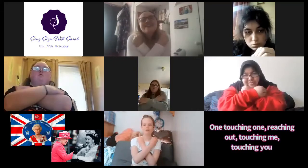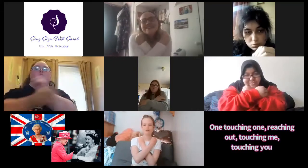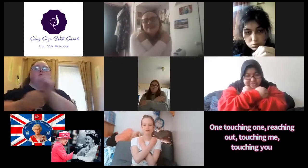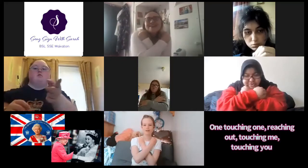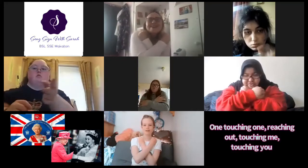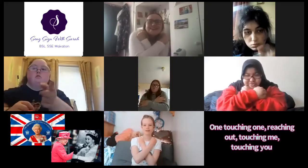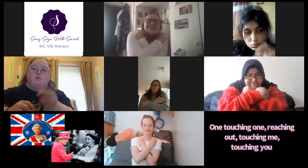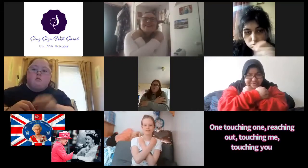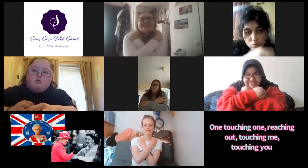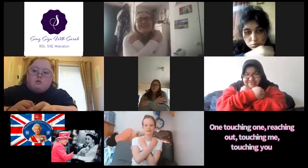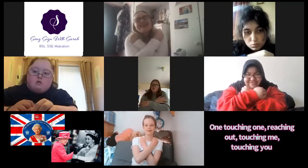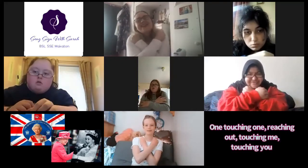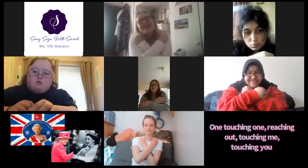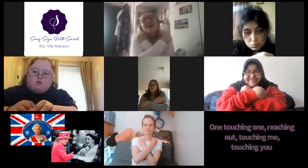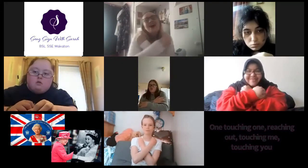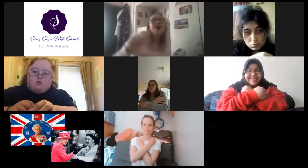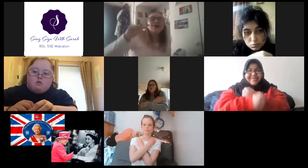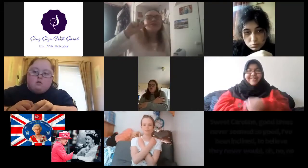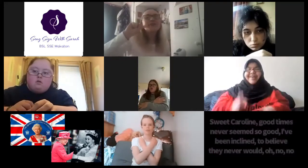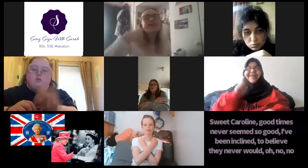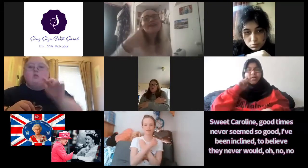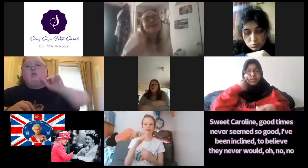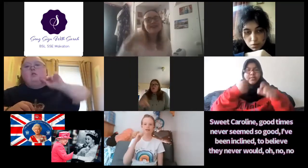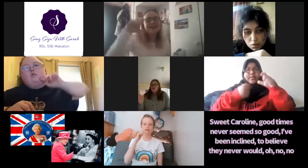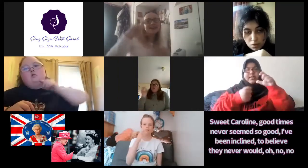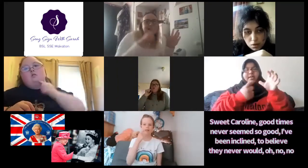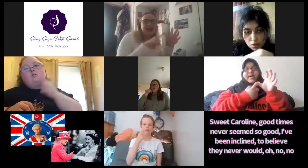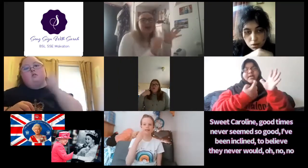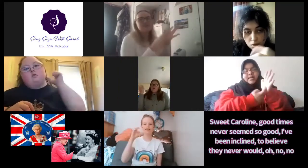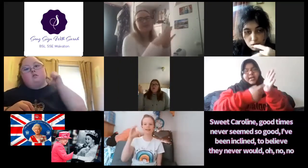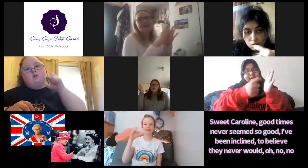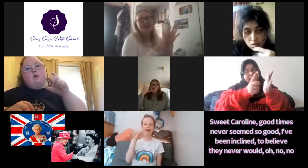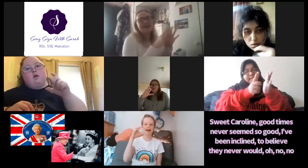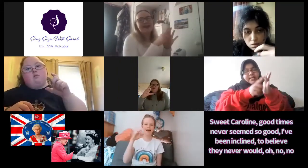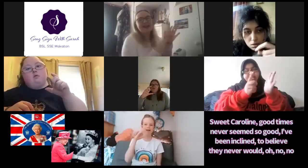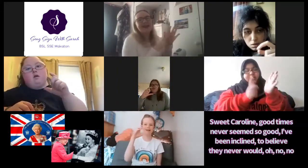Touching you Touching